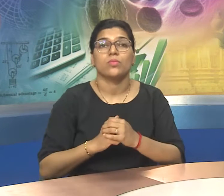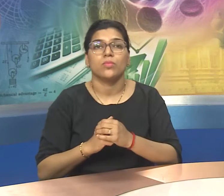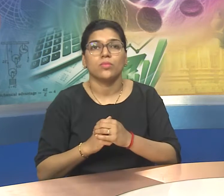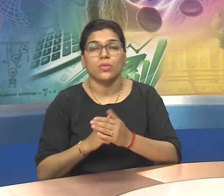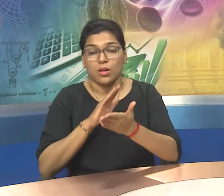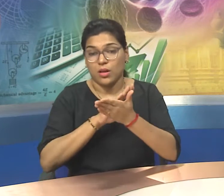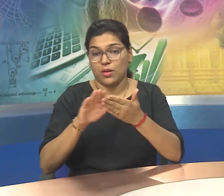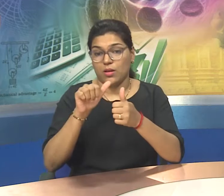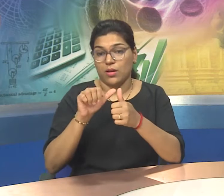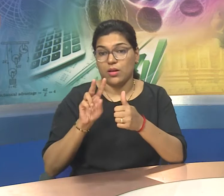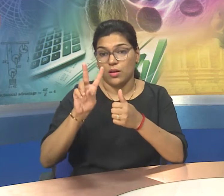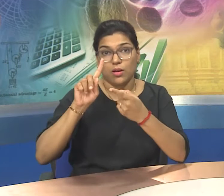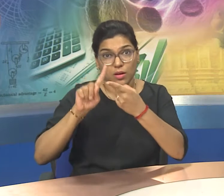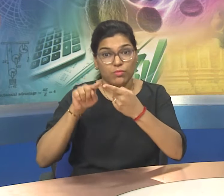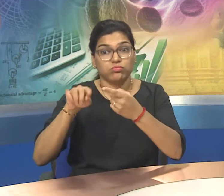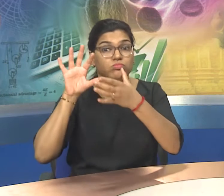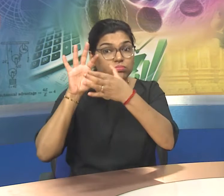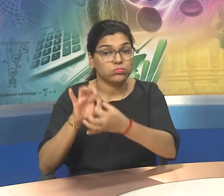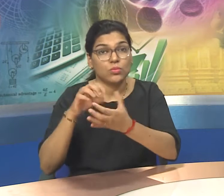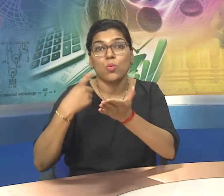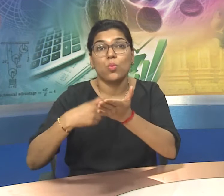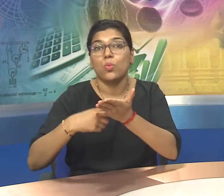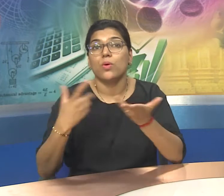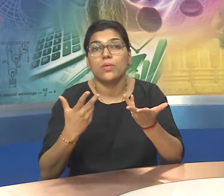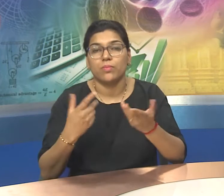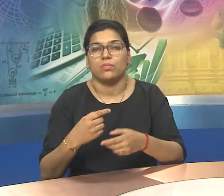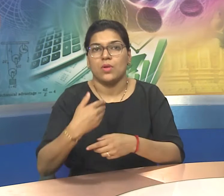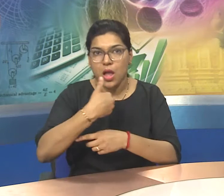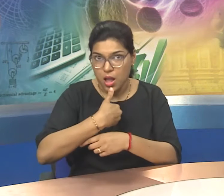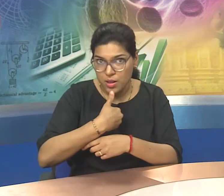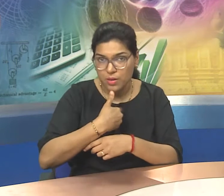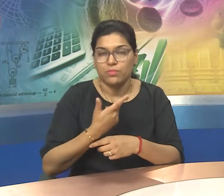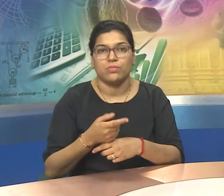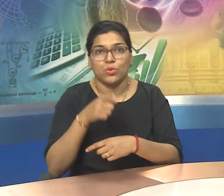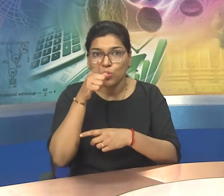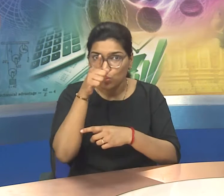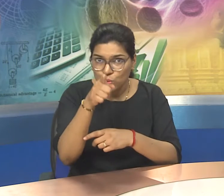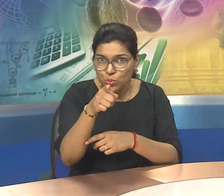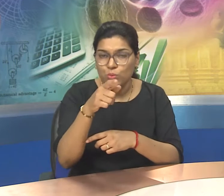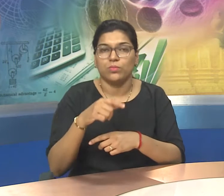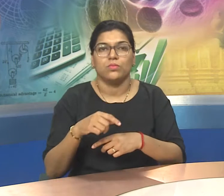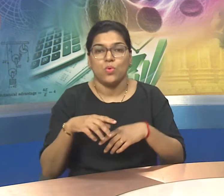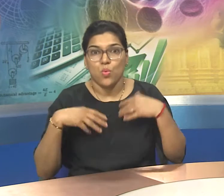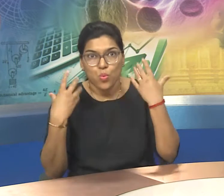has. And how do we use have? With I,